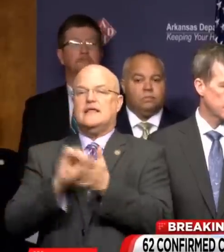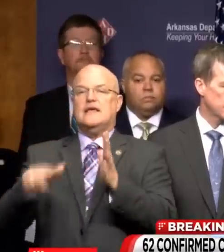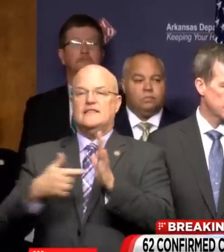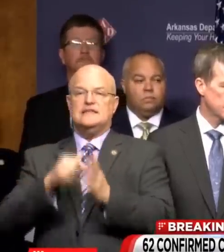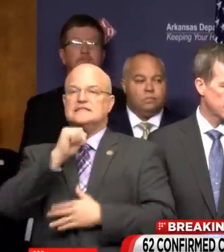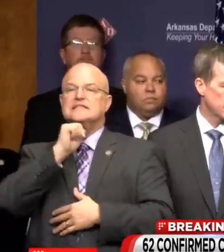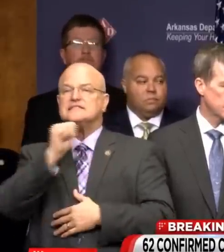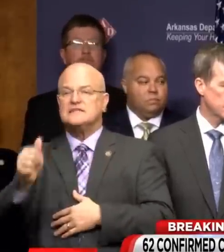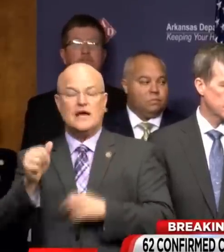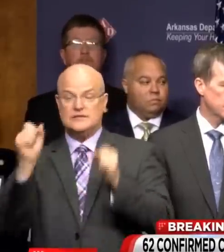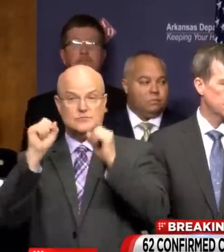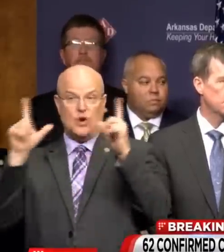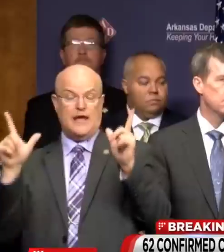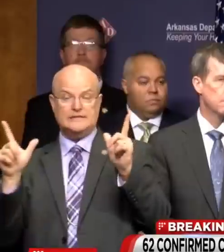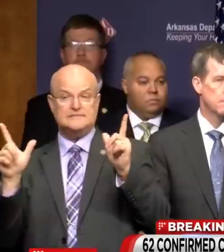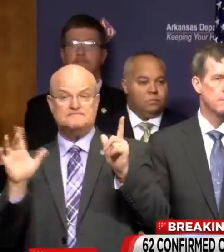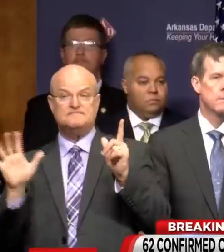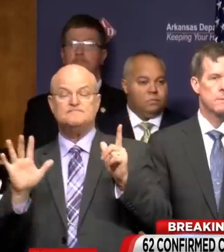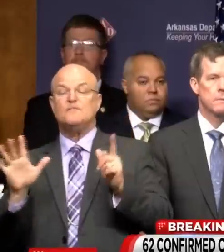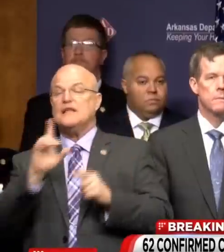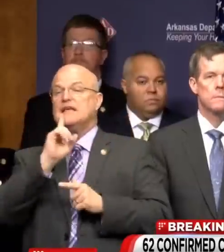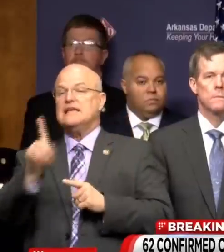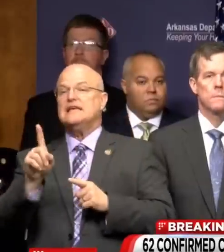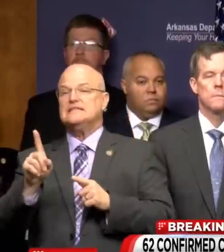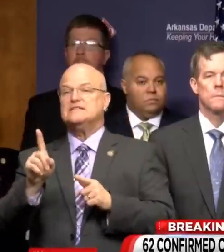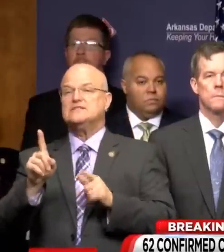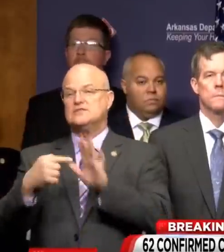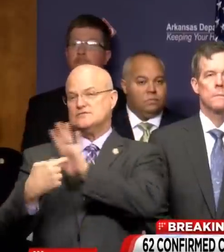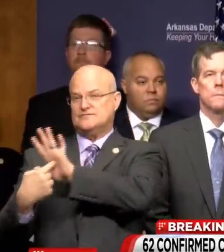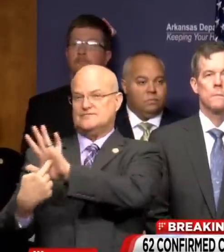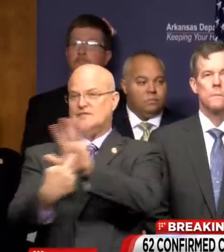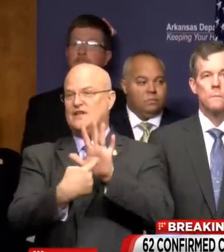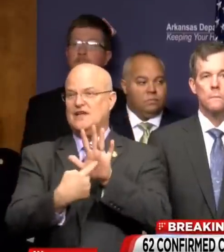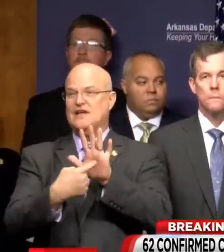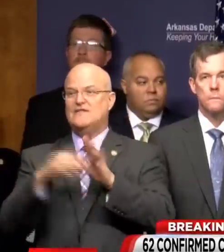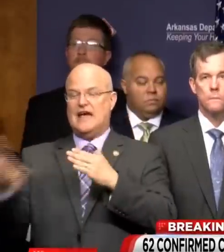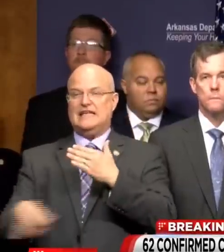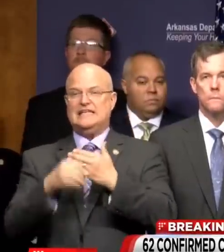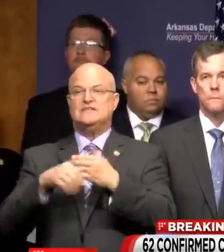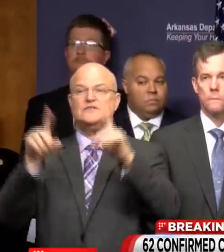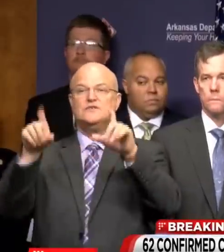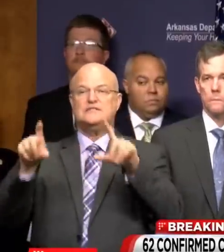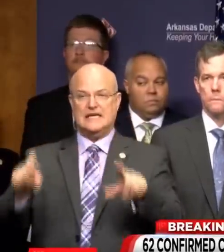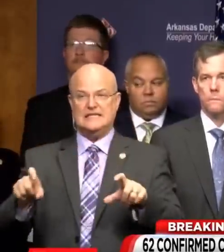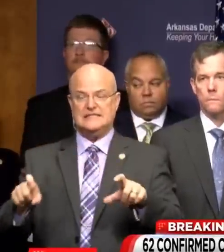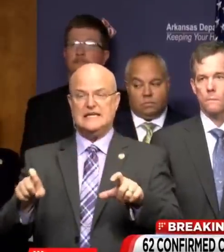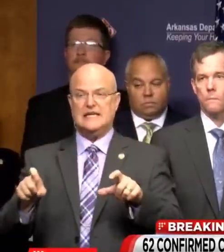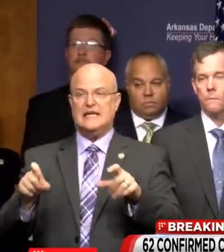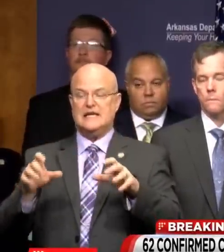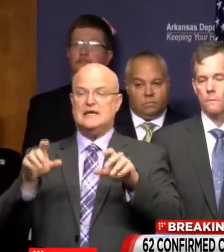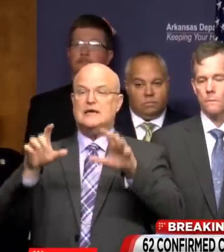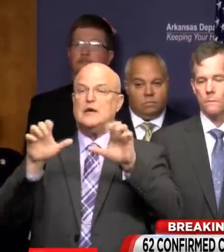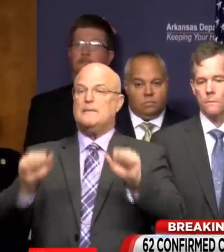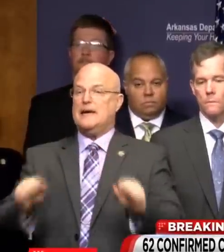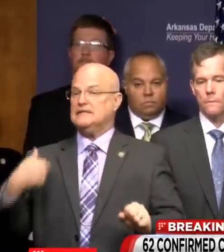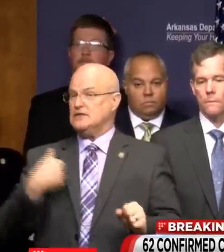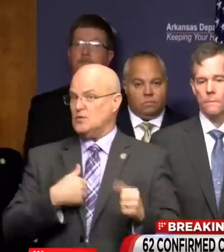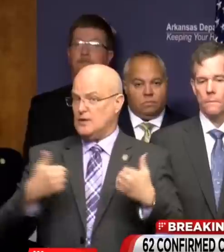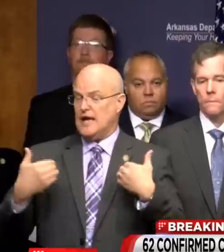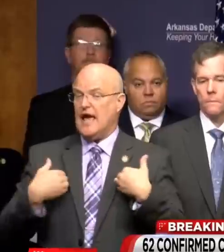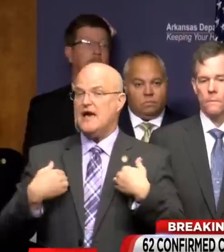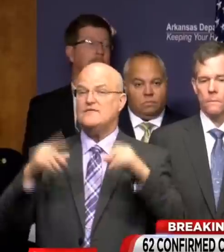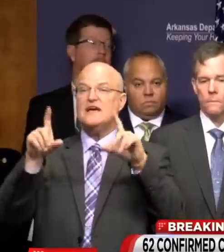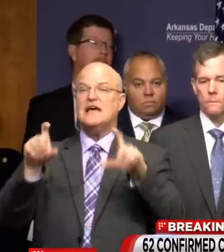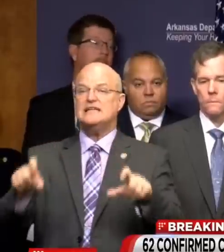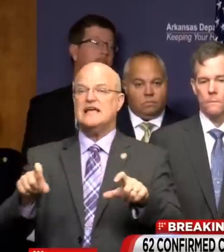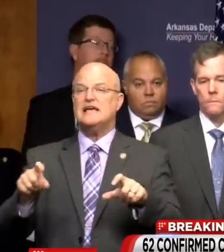this is not a surprise. It is simply a reflection of additional testing capacity that we have, and